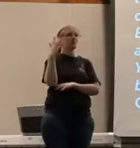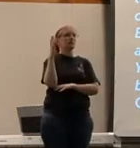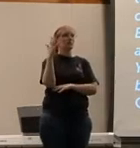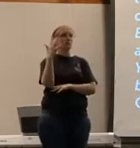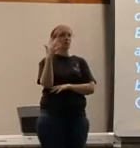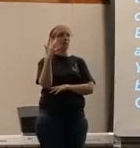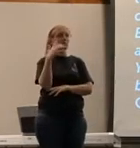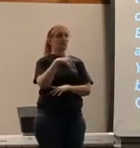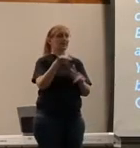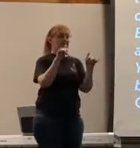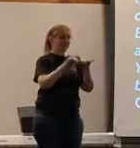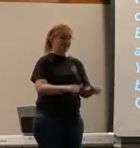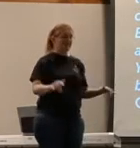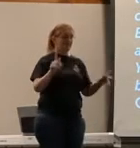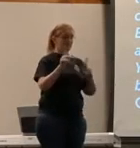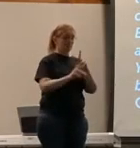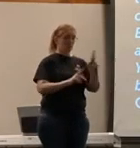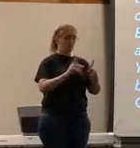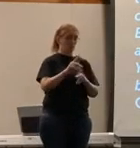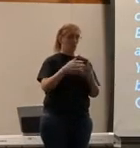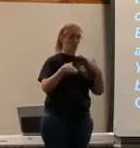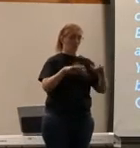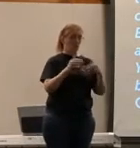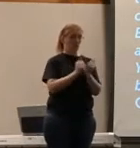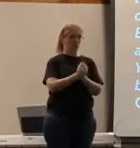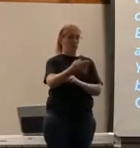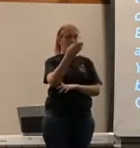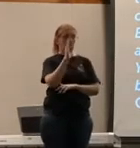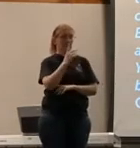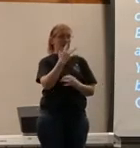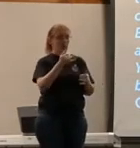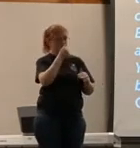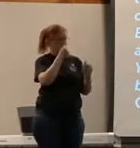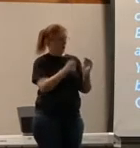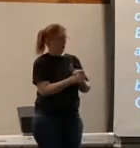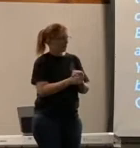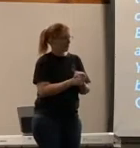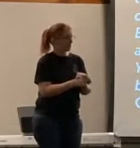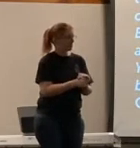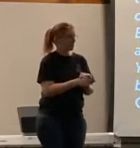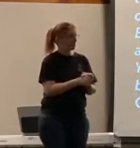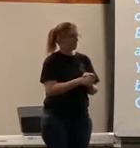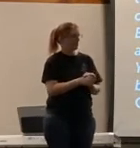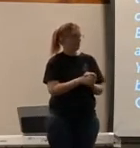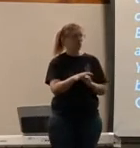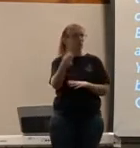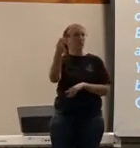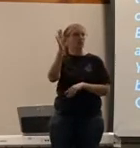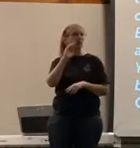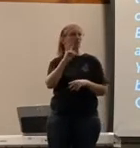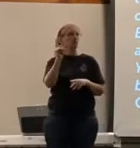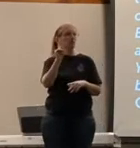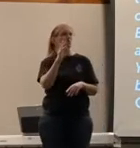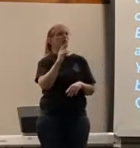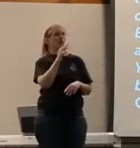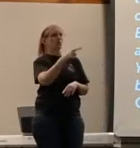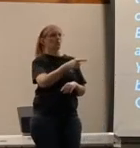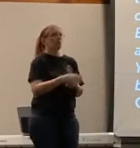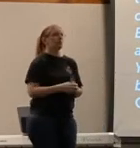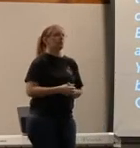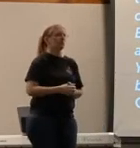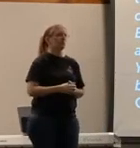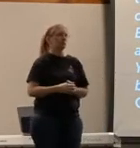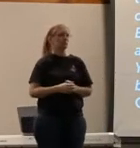These are the same people who walked with God. Now they're hiding. God says, calling to Adam, "Where are you?"